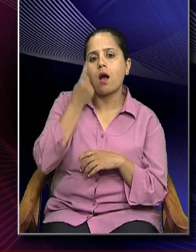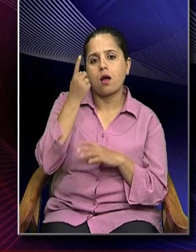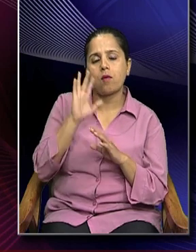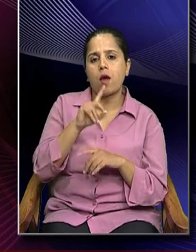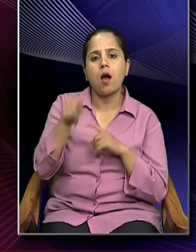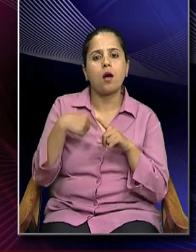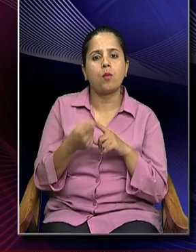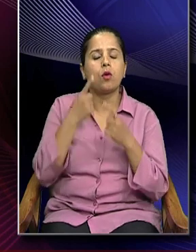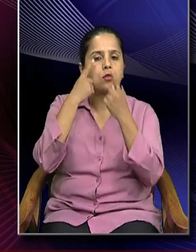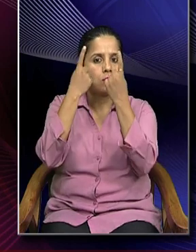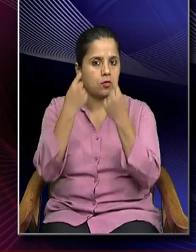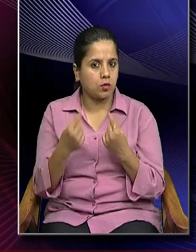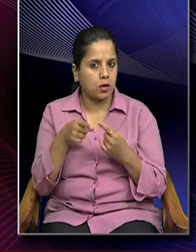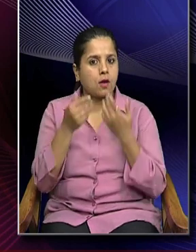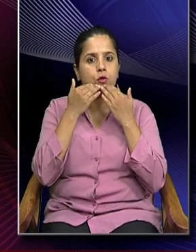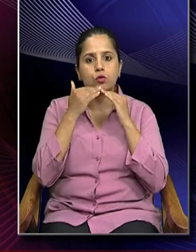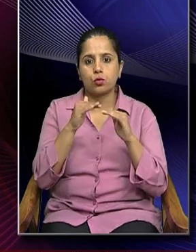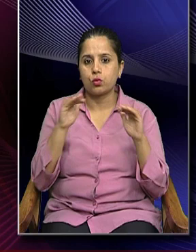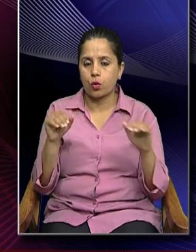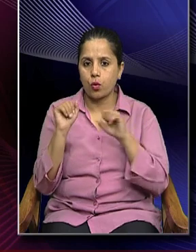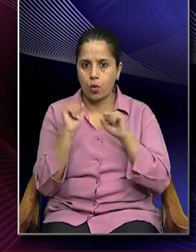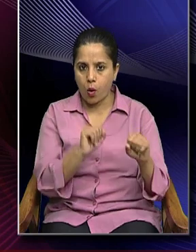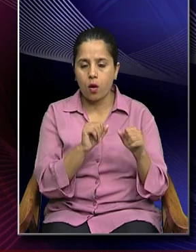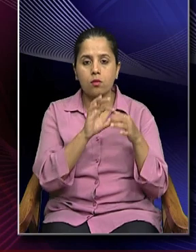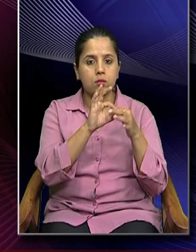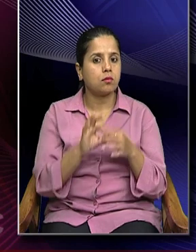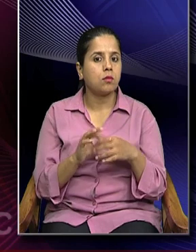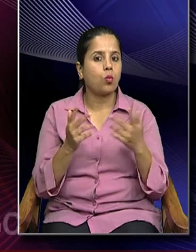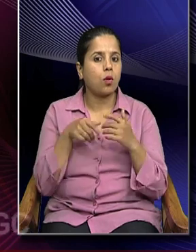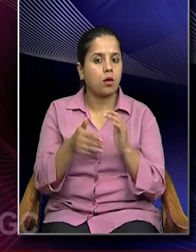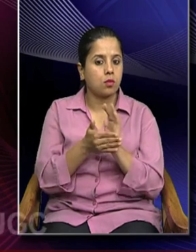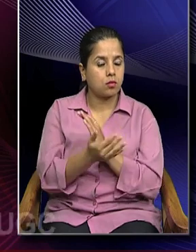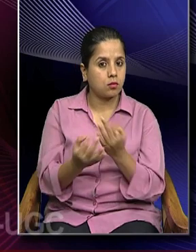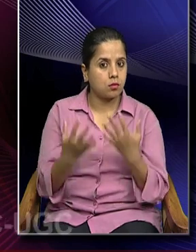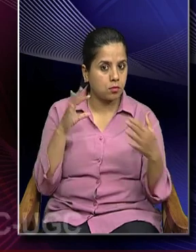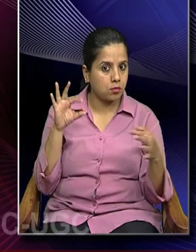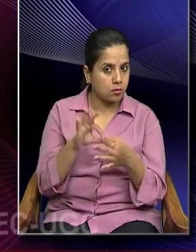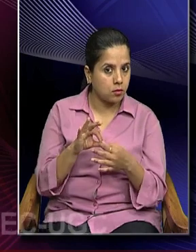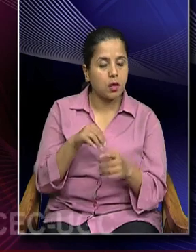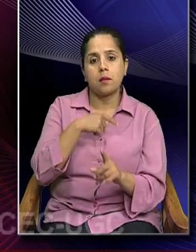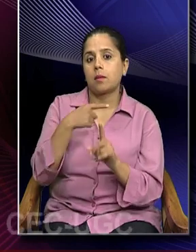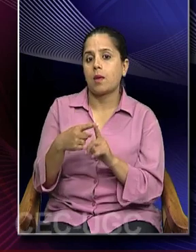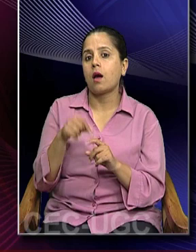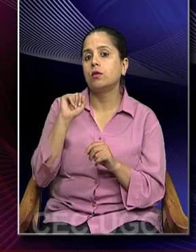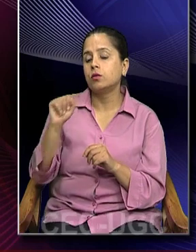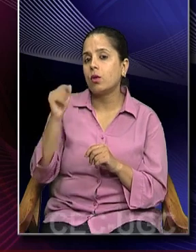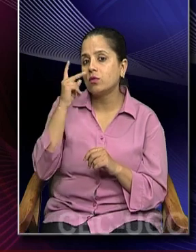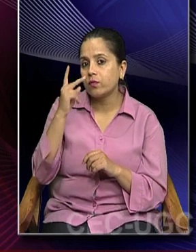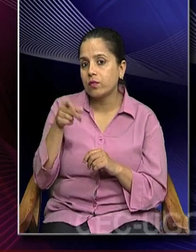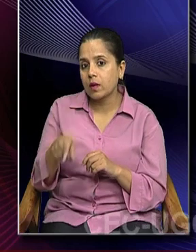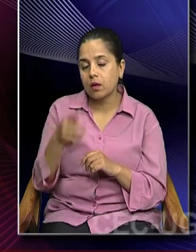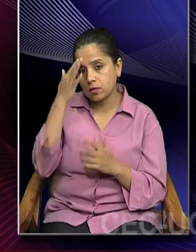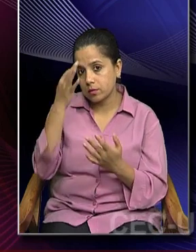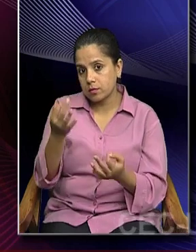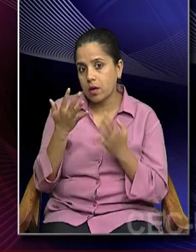about the assessment of the students on the basis of the competency and on the basis of